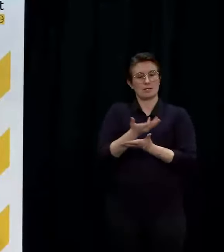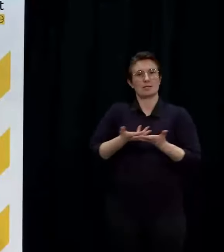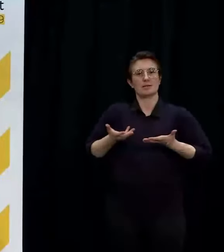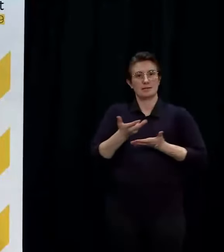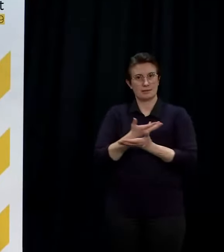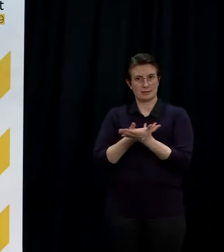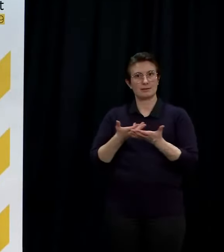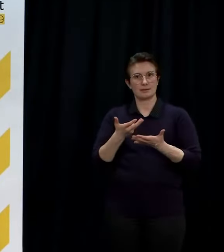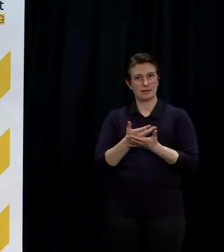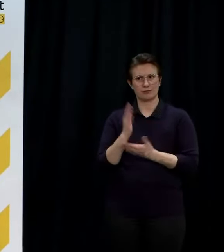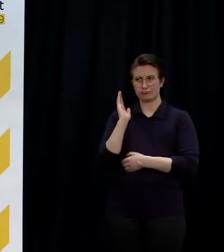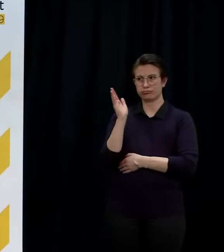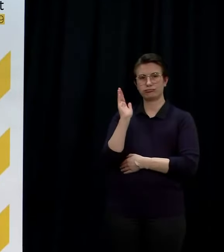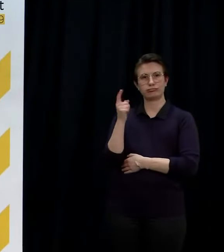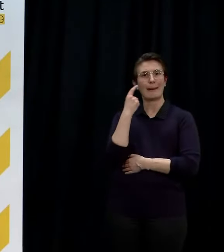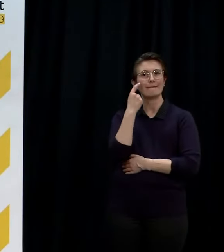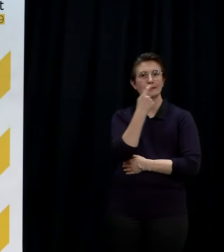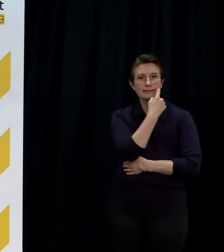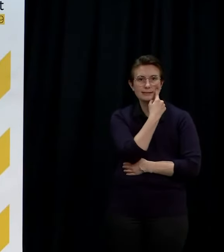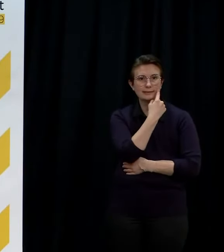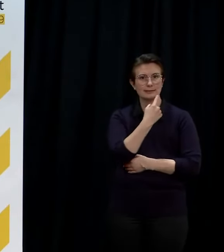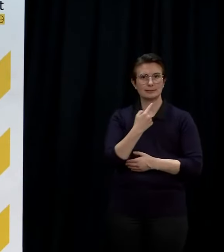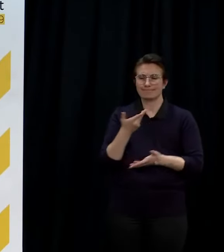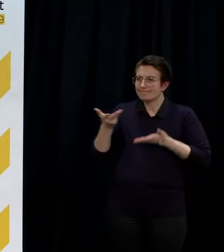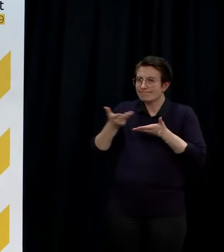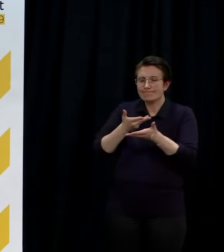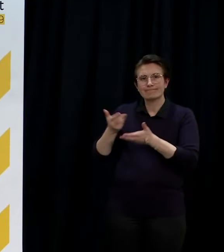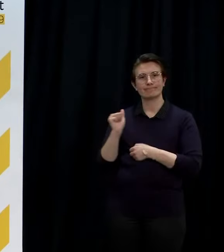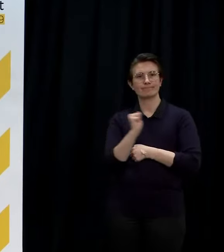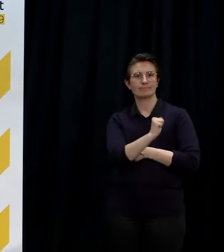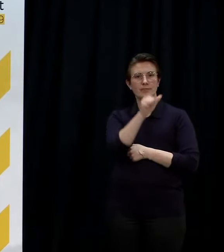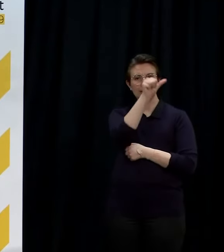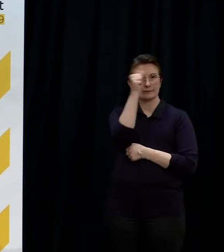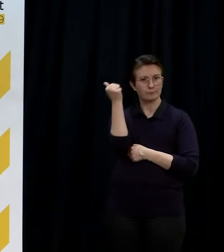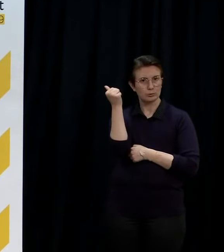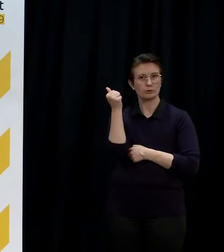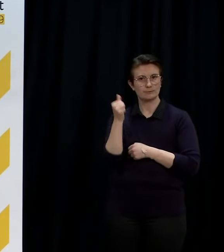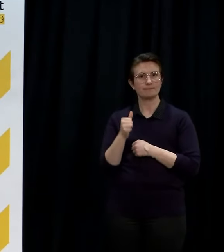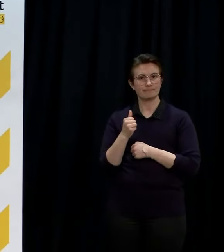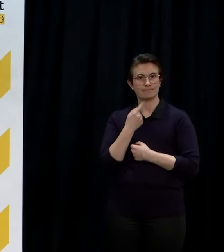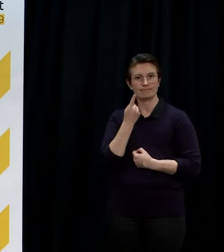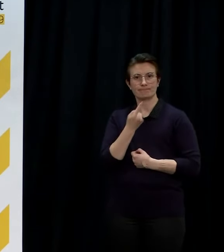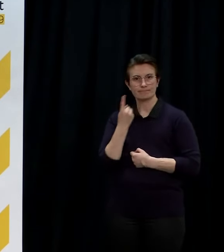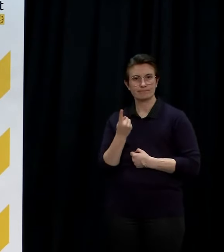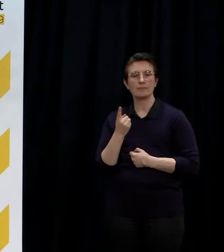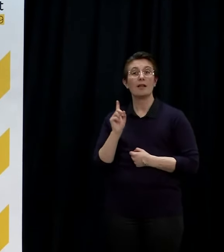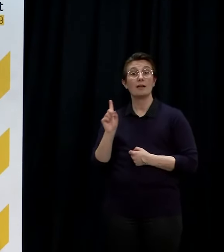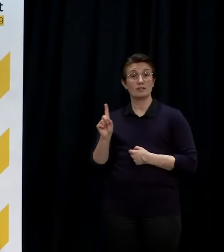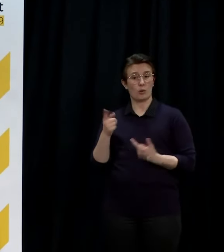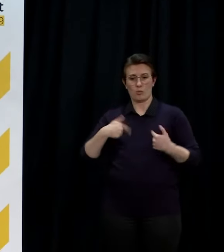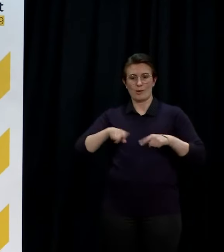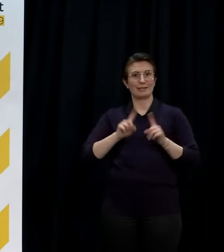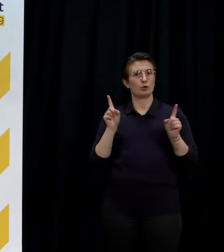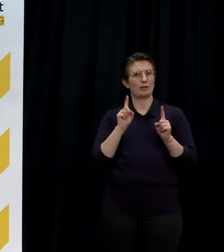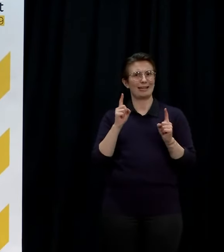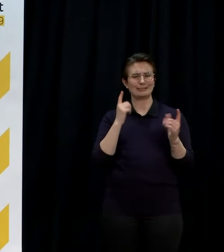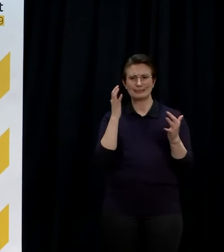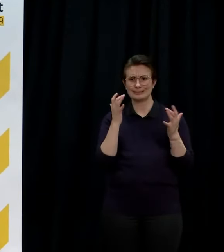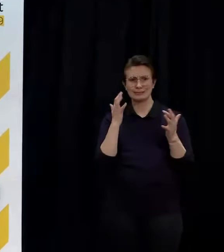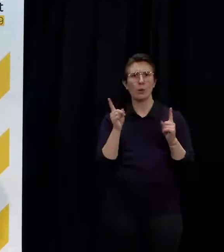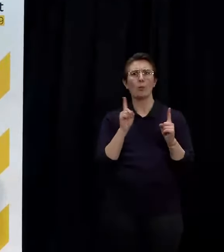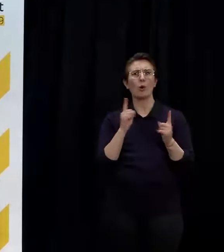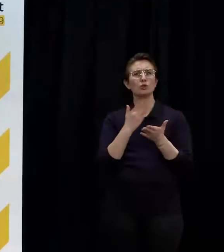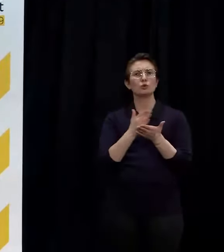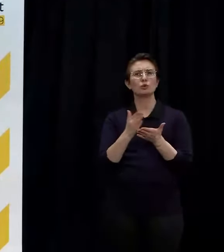kind of indication to share with Auckland. But the indications from health are already there that this